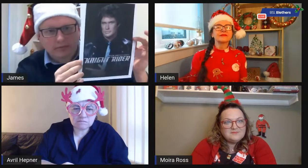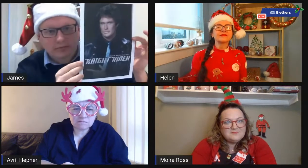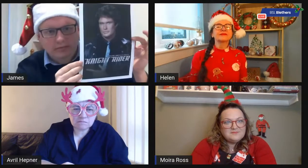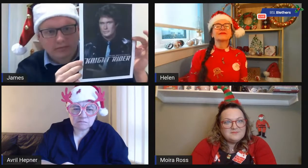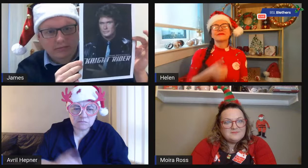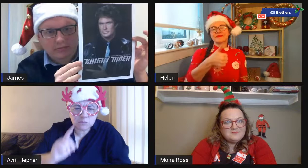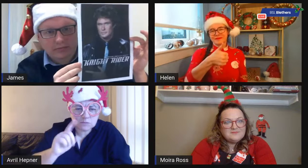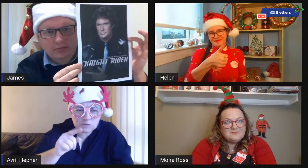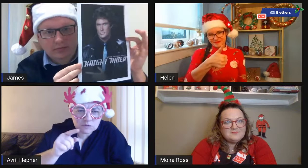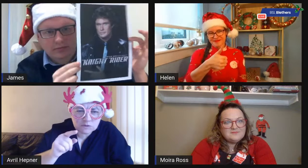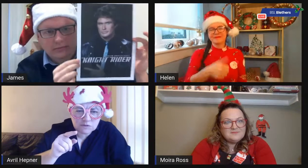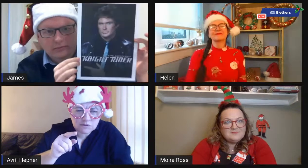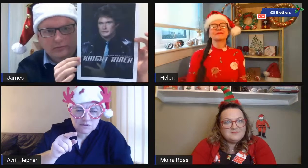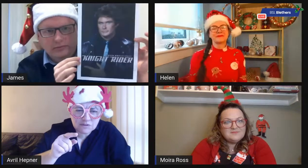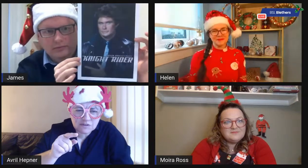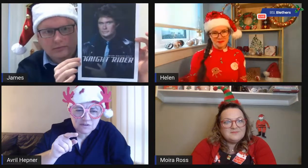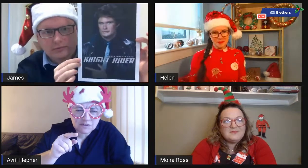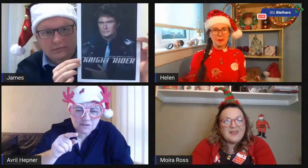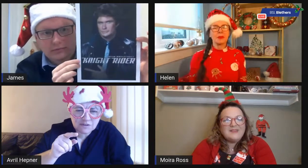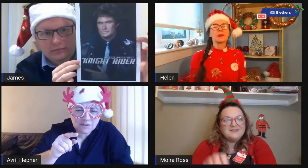called Knight Rider. Do you What is remember this? that?